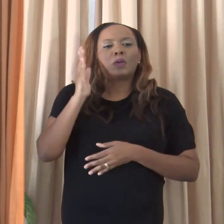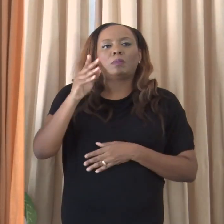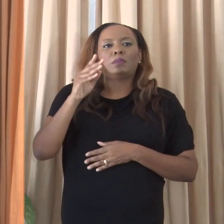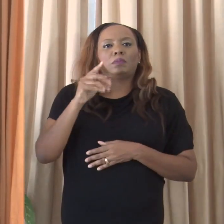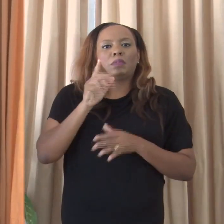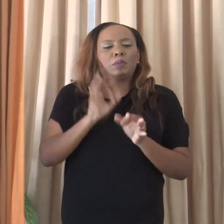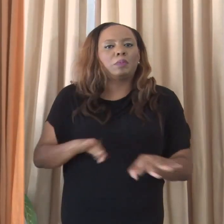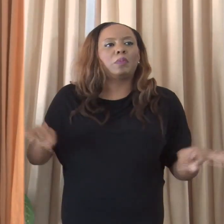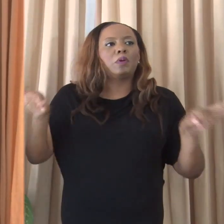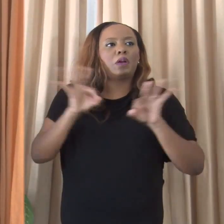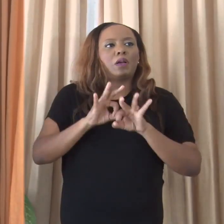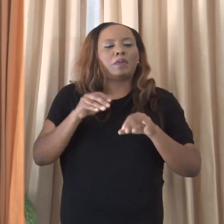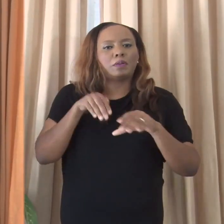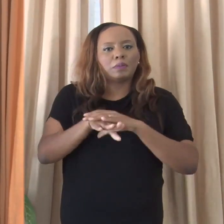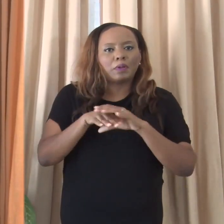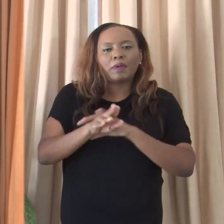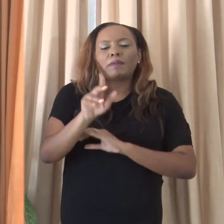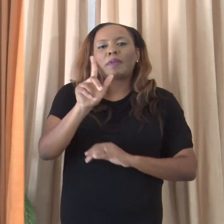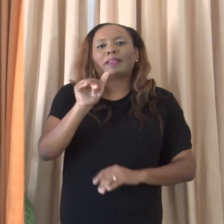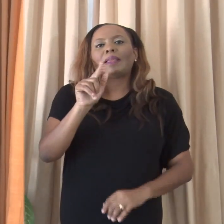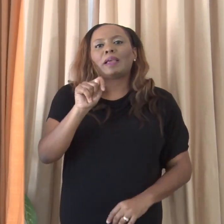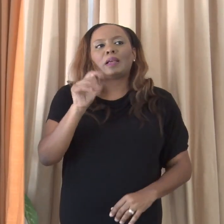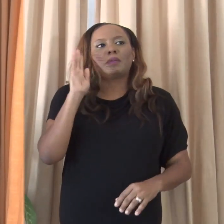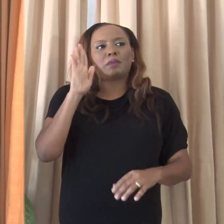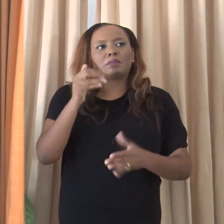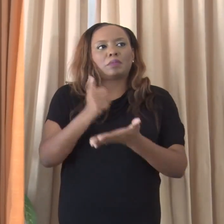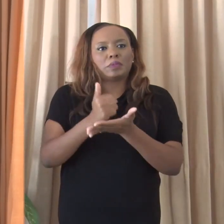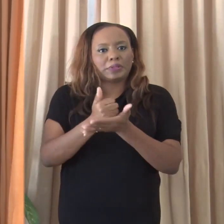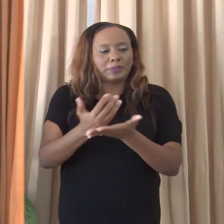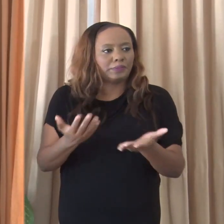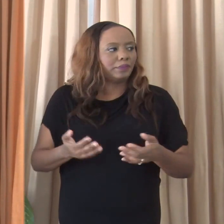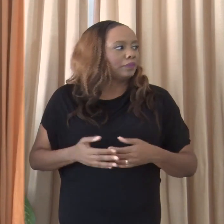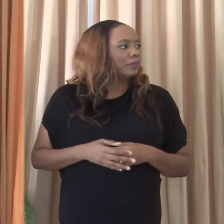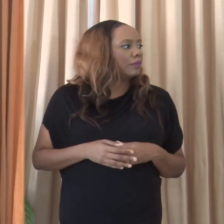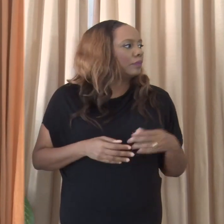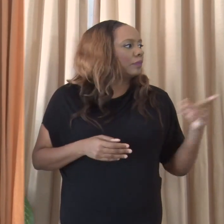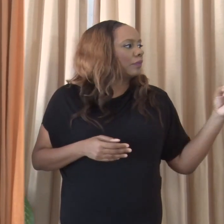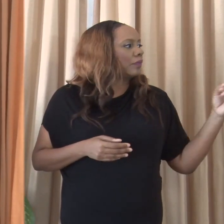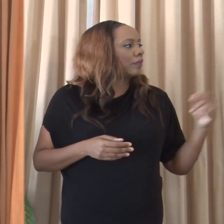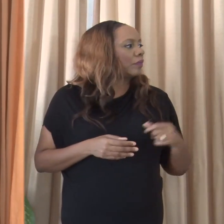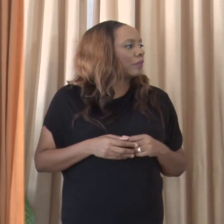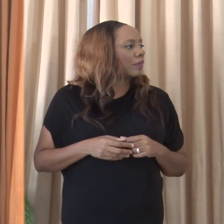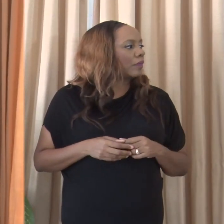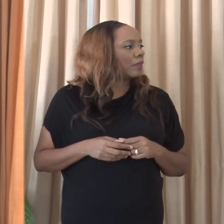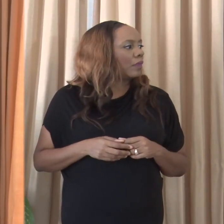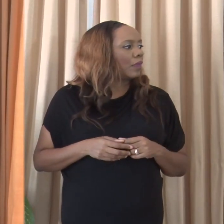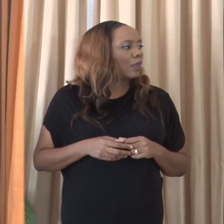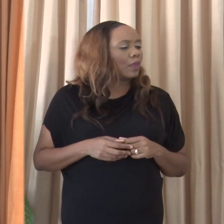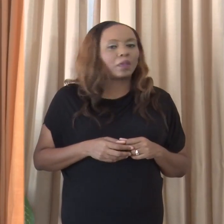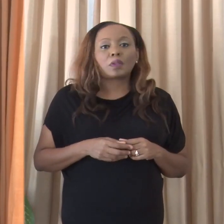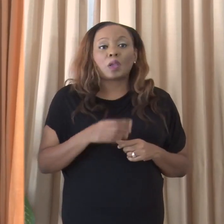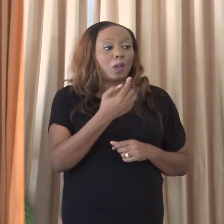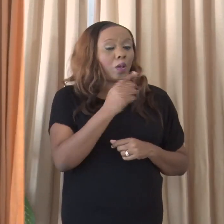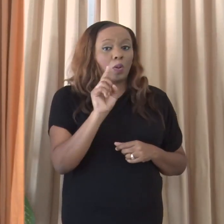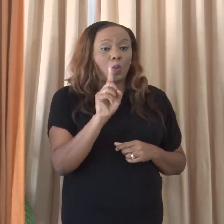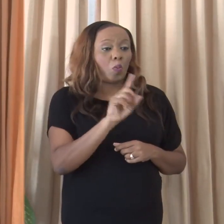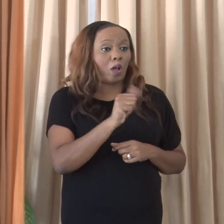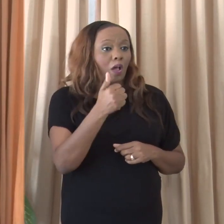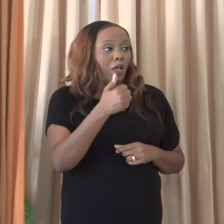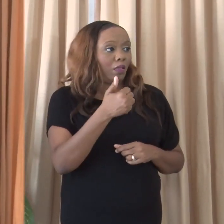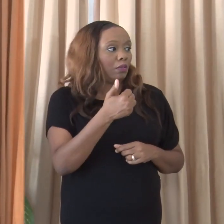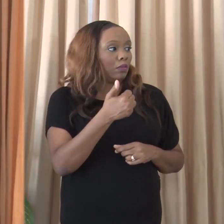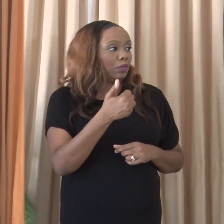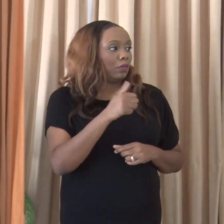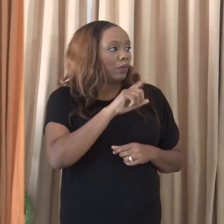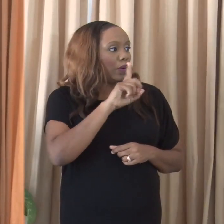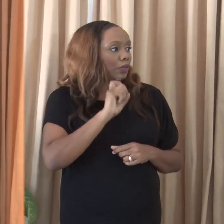have mutuality of access across borders to some degree. I have one other question, and this is regarding Barbados itself, given